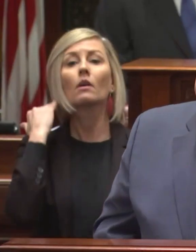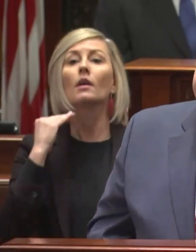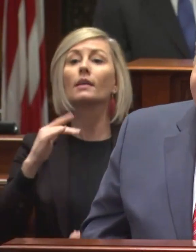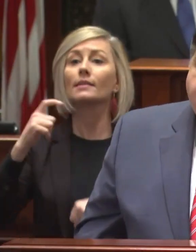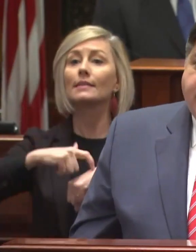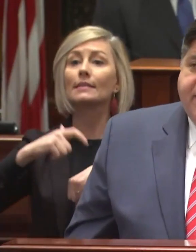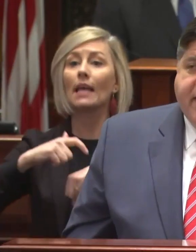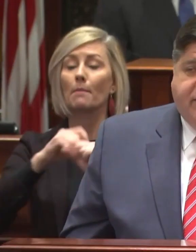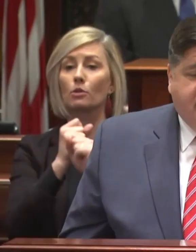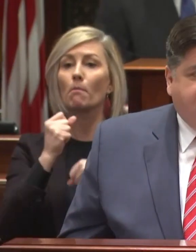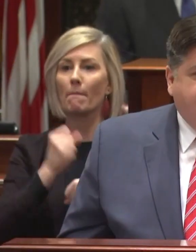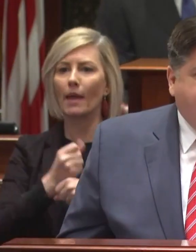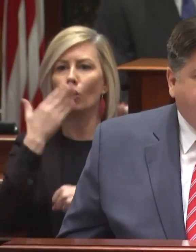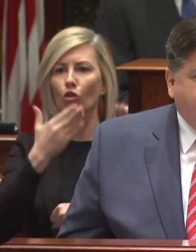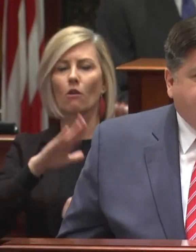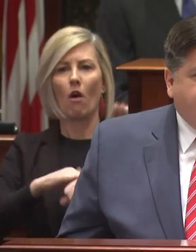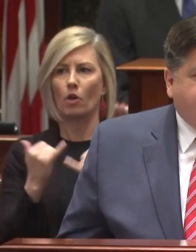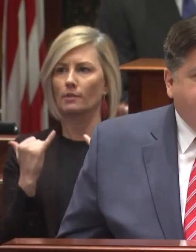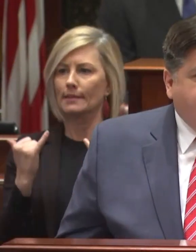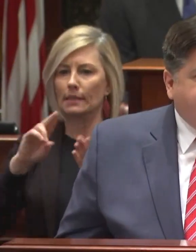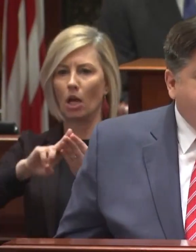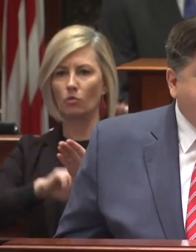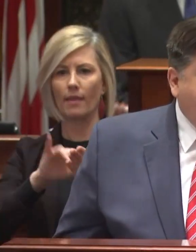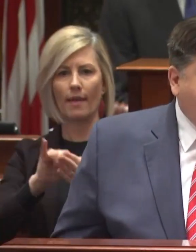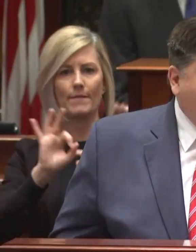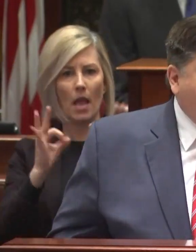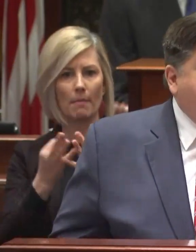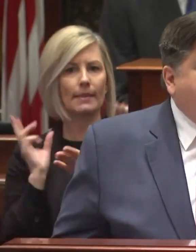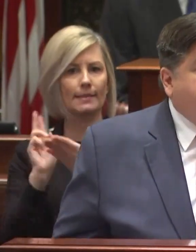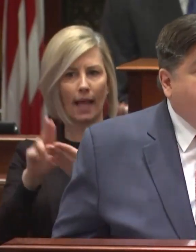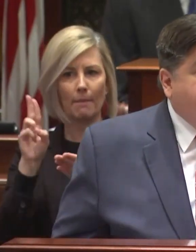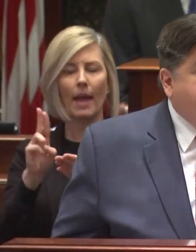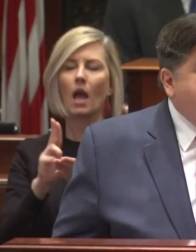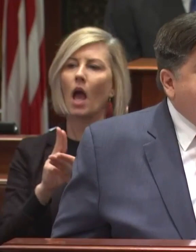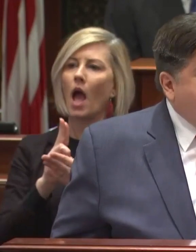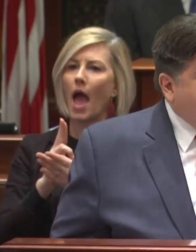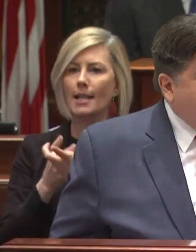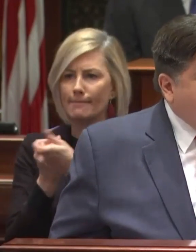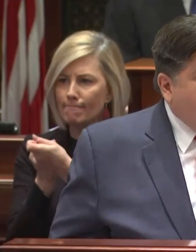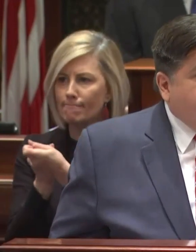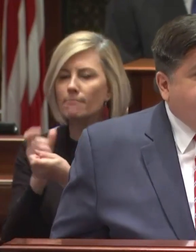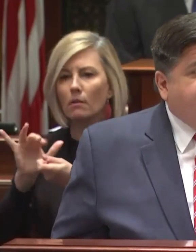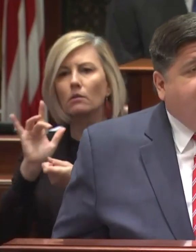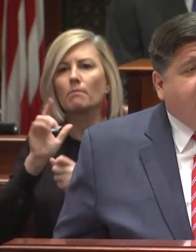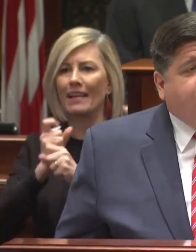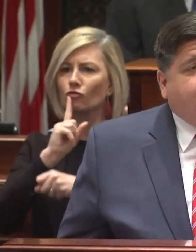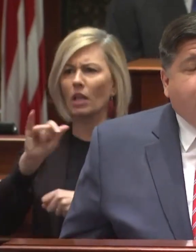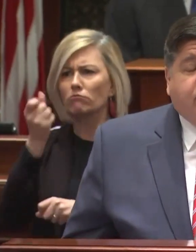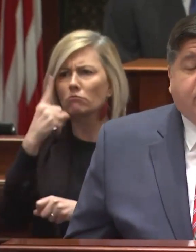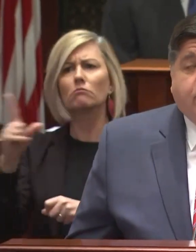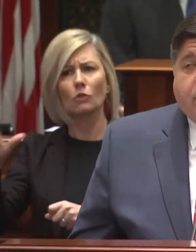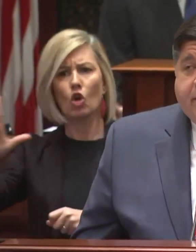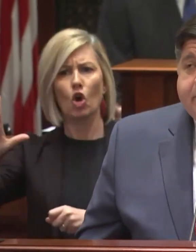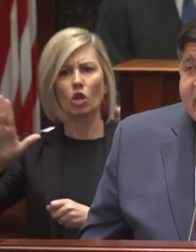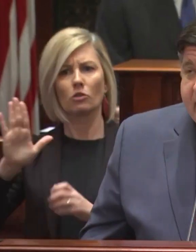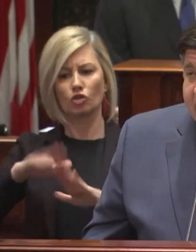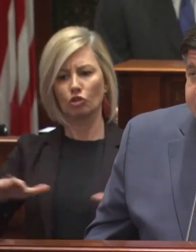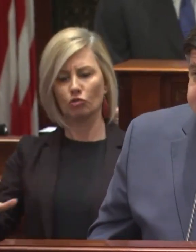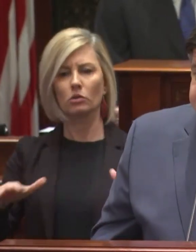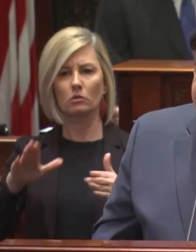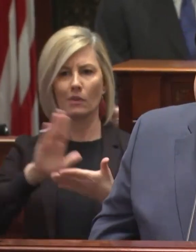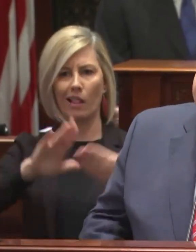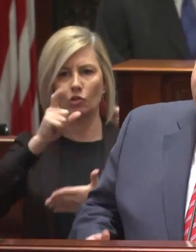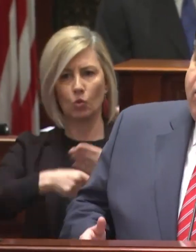It's time to make good on the existing contracts that families signed up for and reassure them that their children's college tuition will be